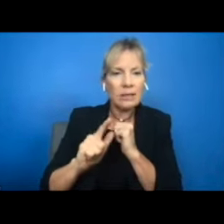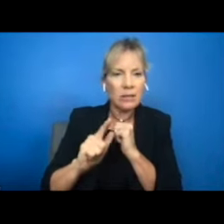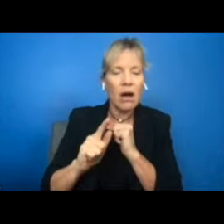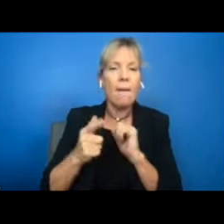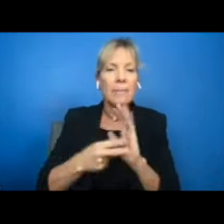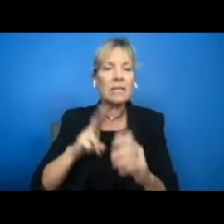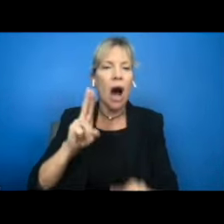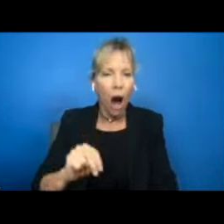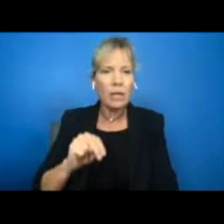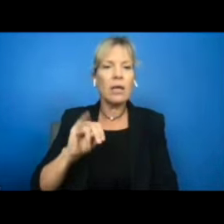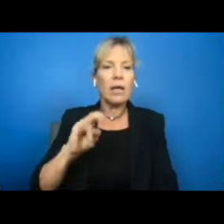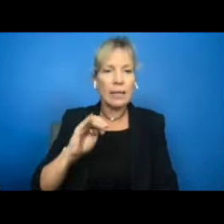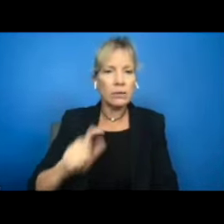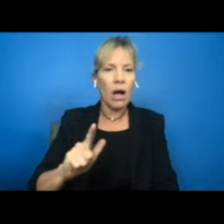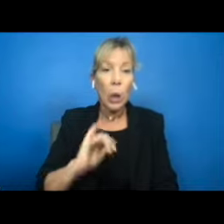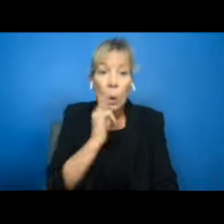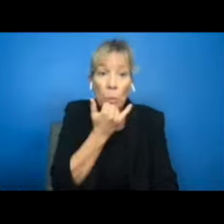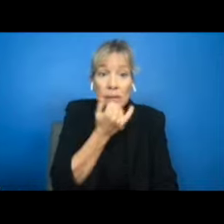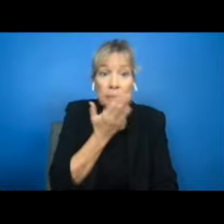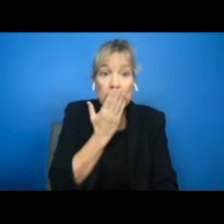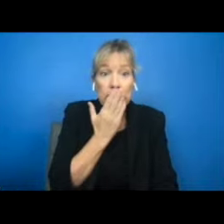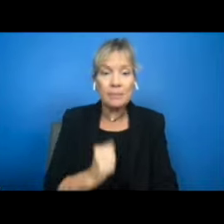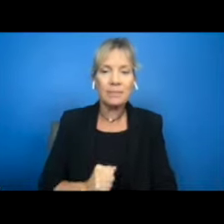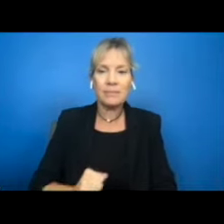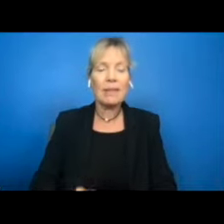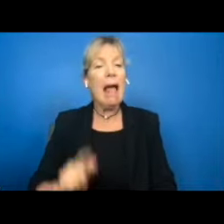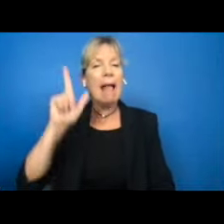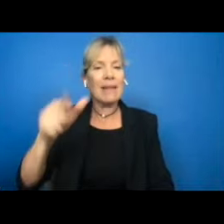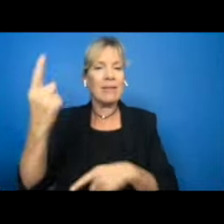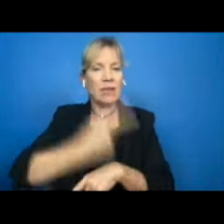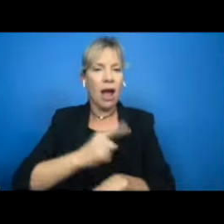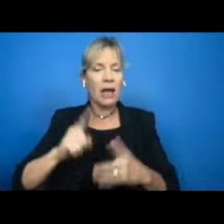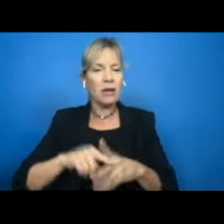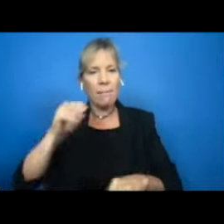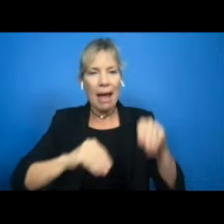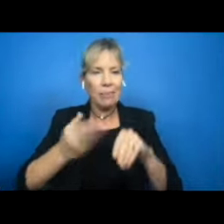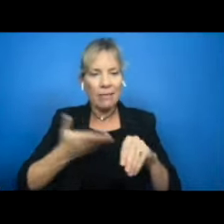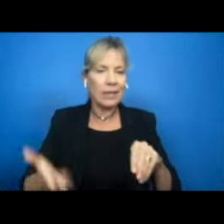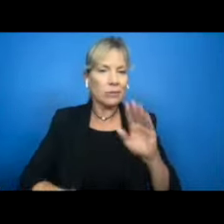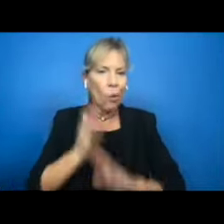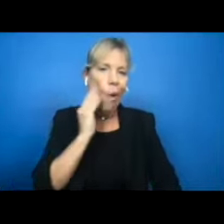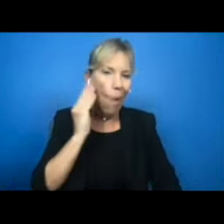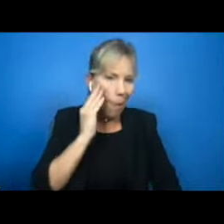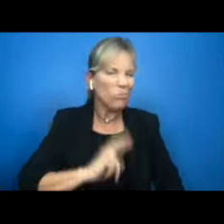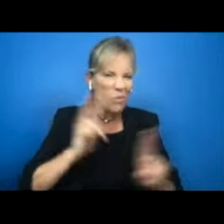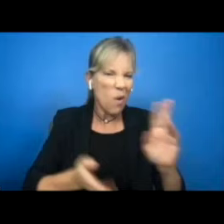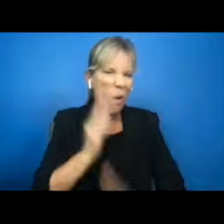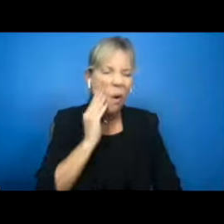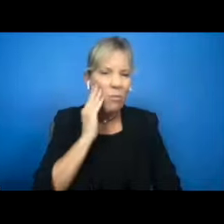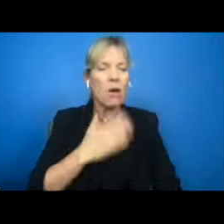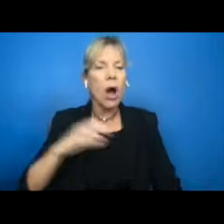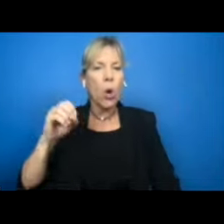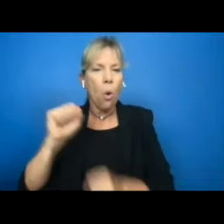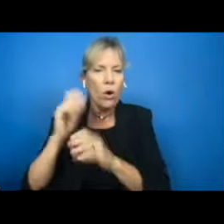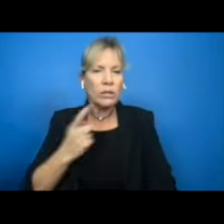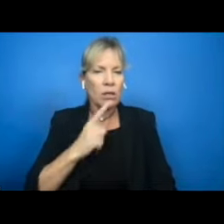uninstall. Oopsie. So later that day, I began packing my stuff up to go home. And my coworker